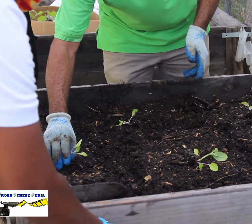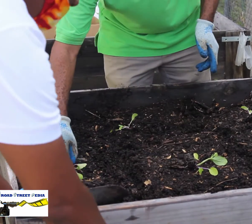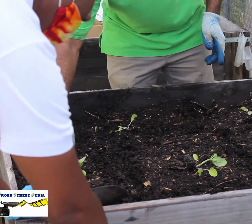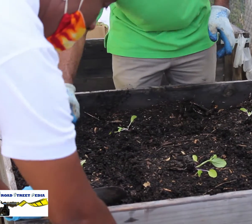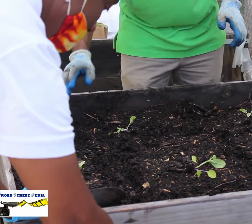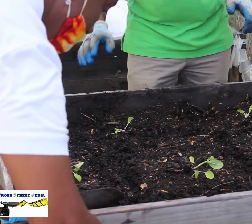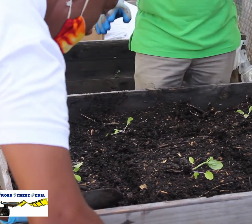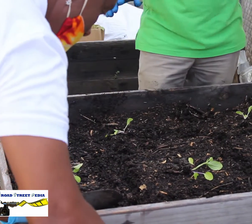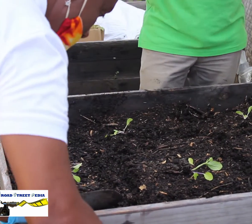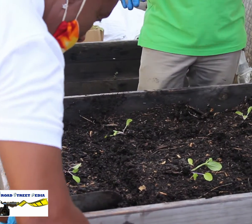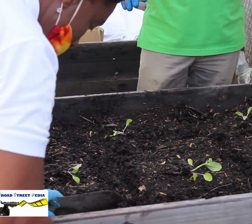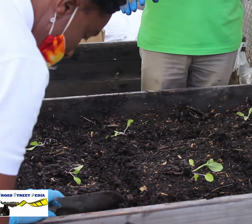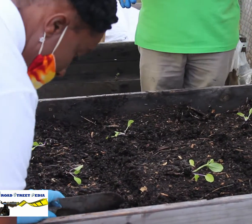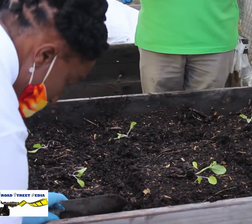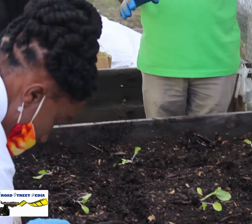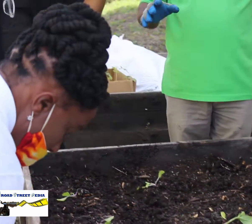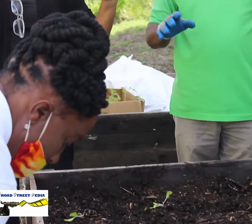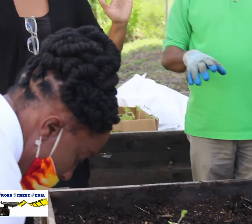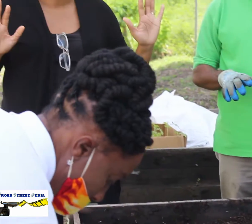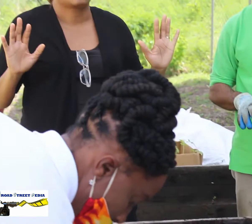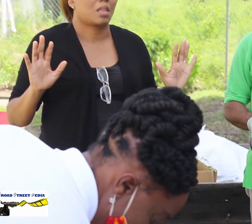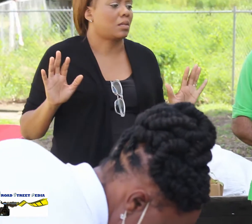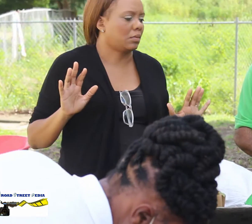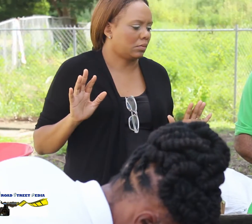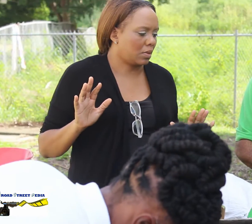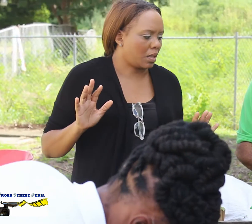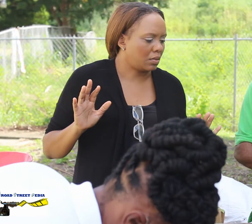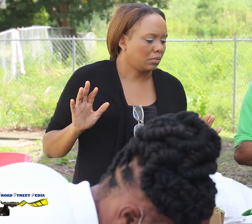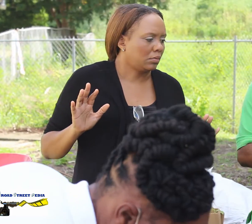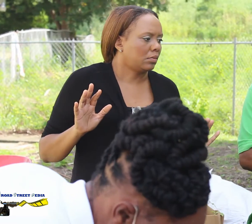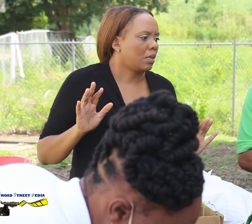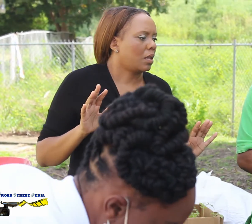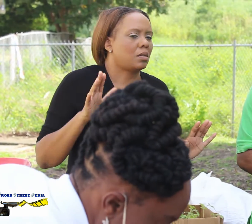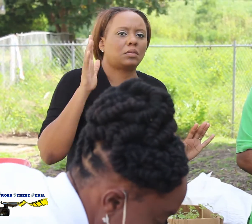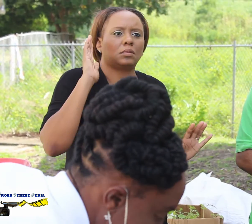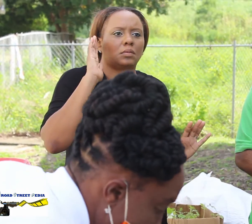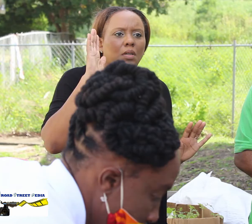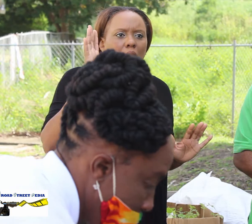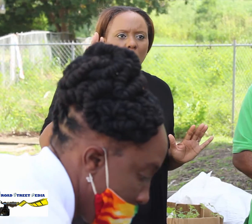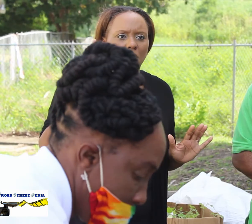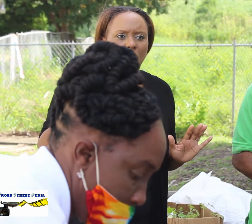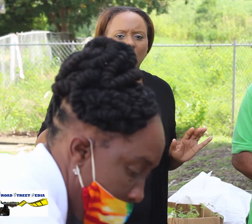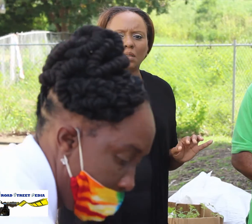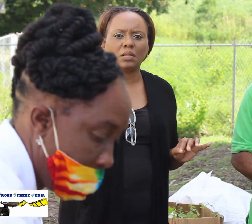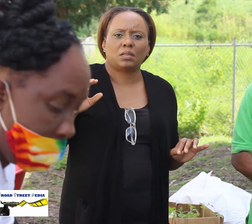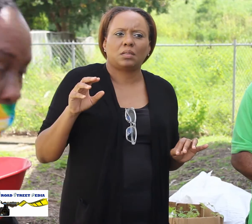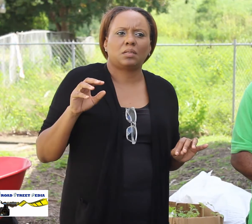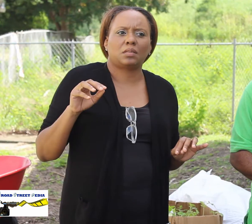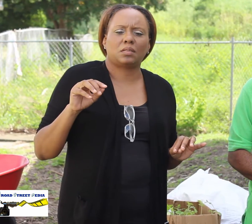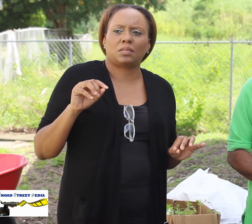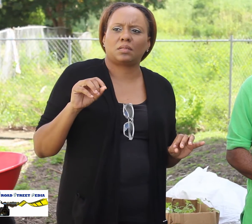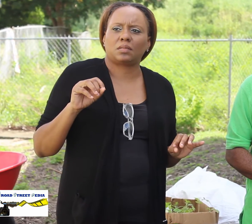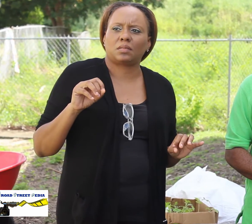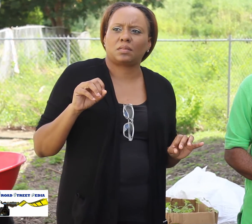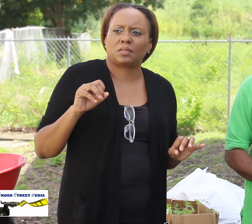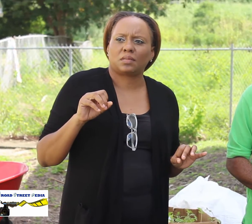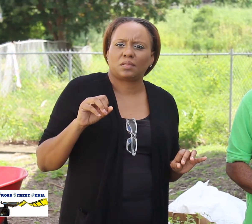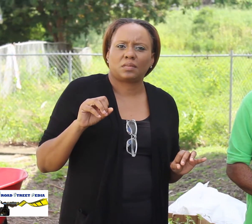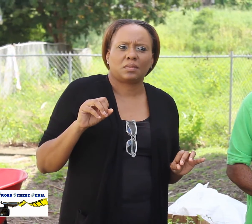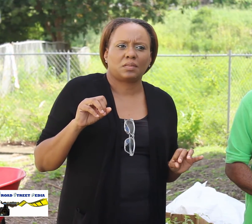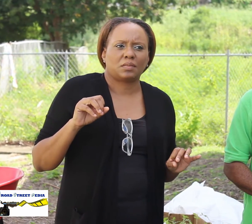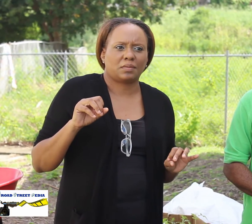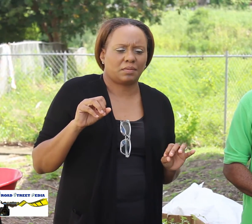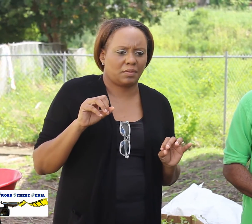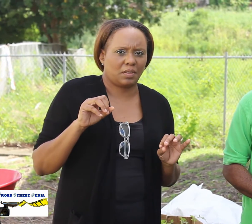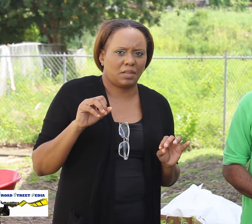Okay. So what we're going to do is transplant seed. Don't hold it too much down, right? Because your head's going to be in the interpreting.